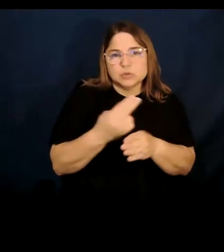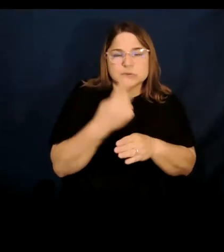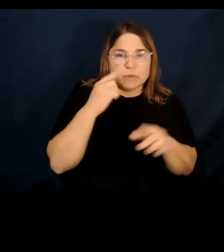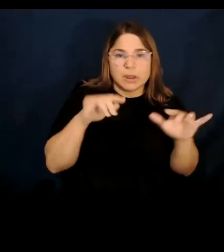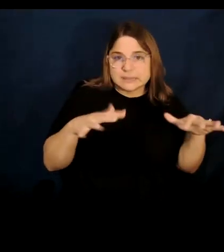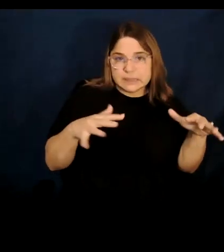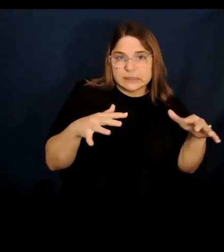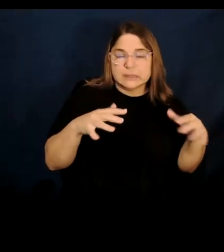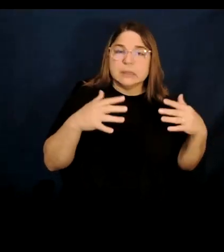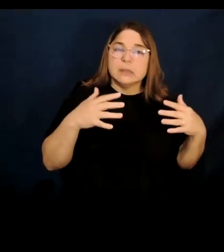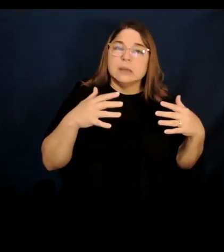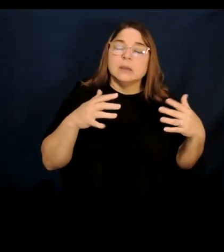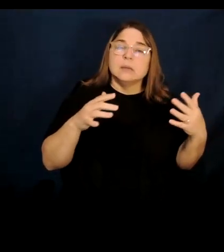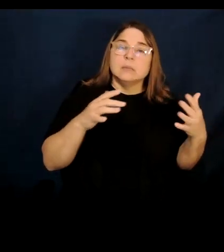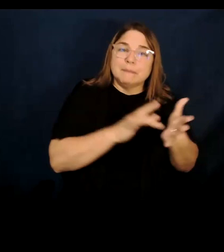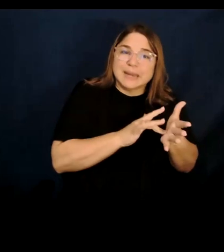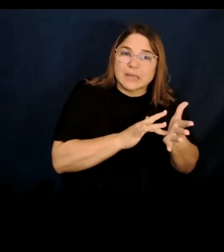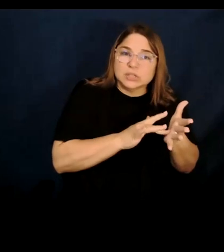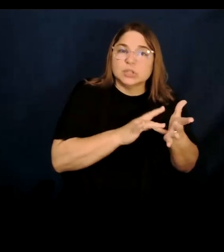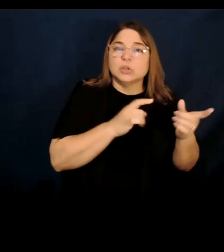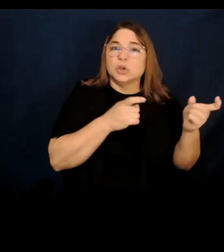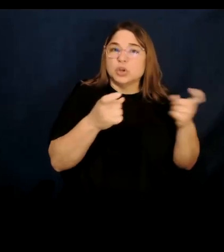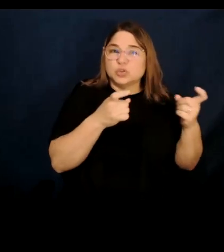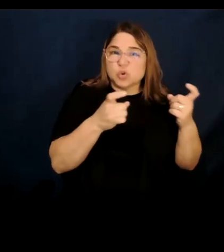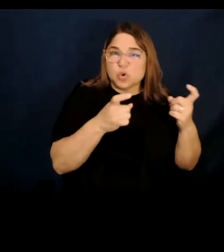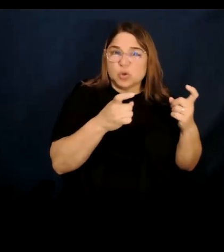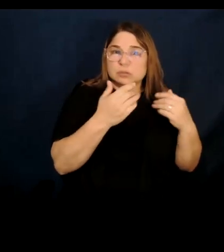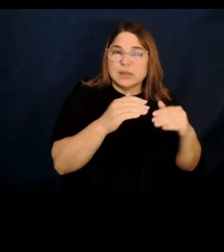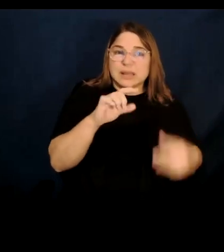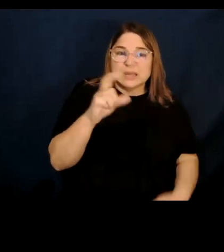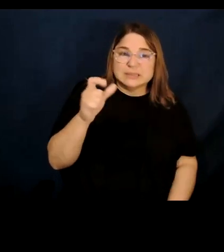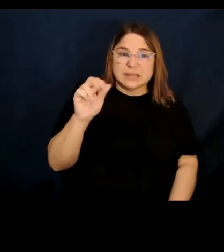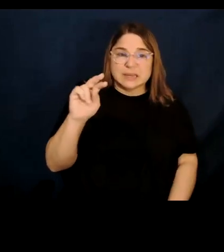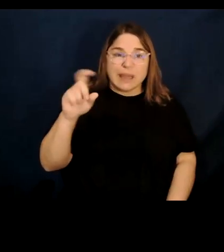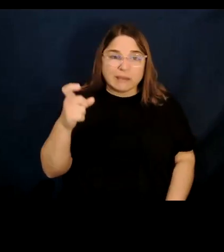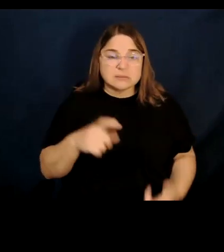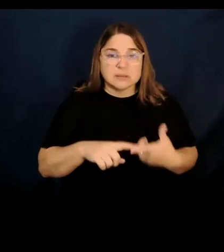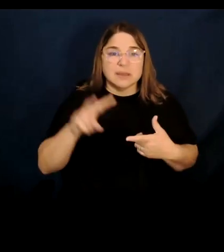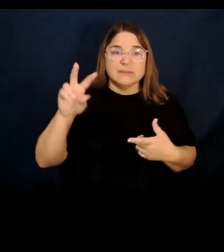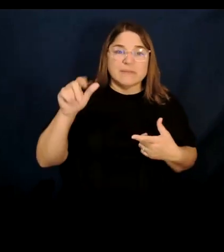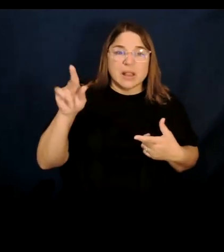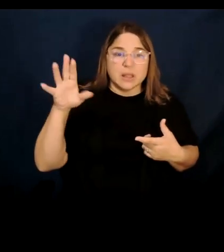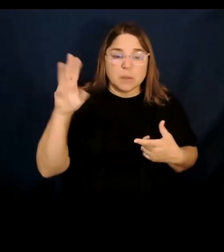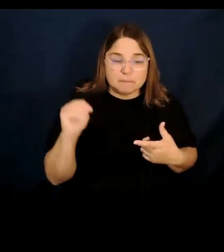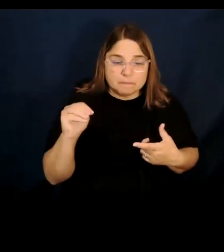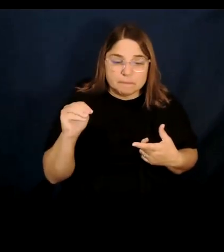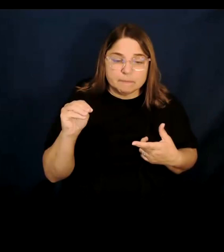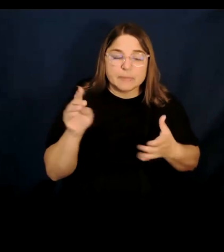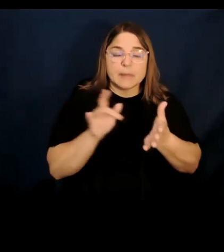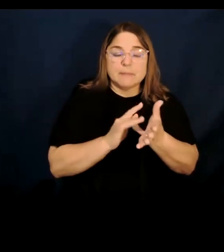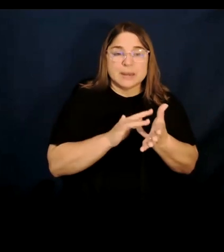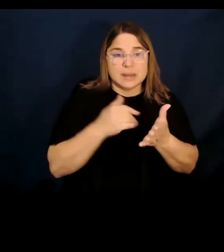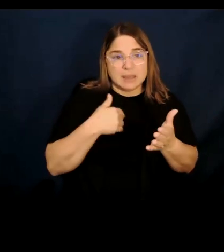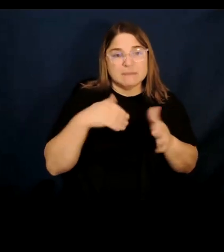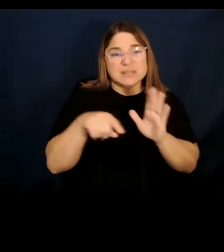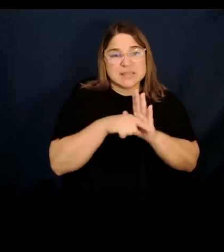anxiety. These medications are often controlled substances such as Xanax or Valium. These medications have with them a number of side